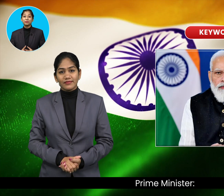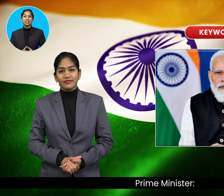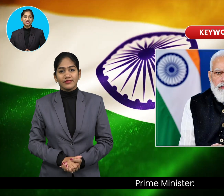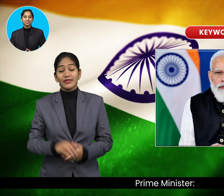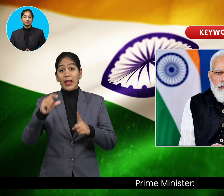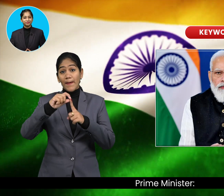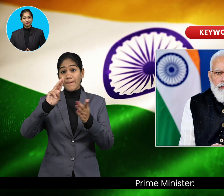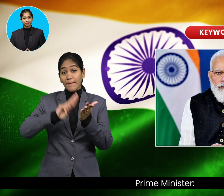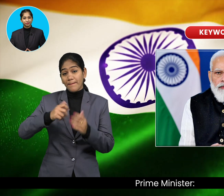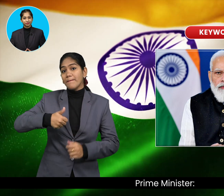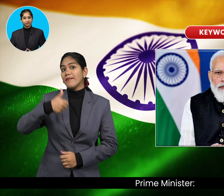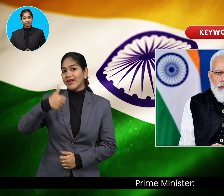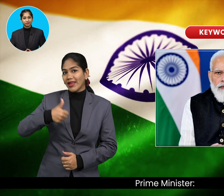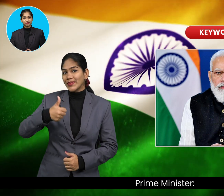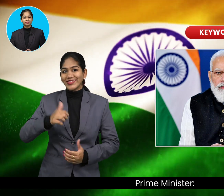Prime Minister,